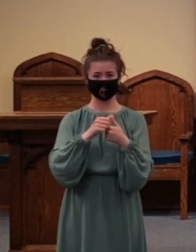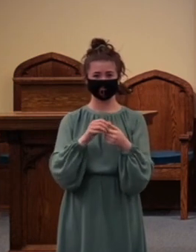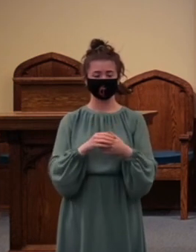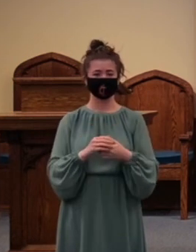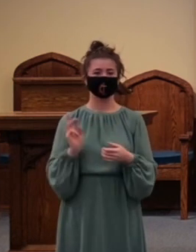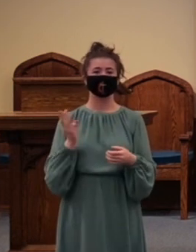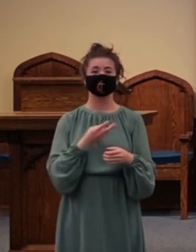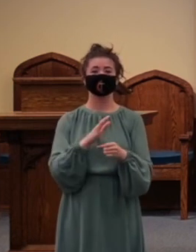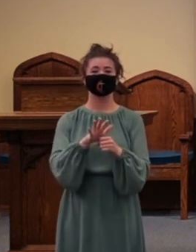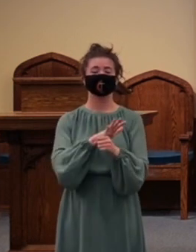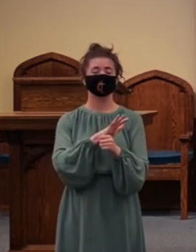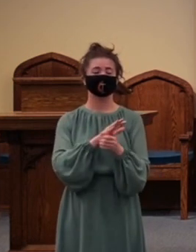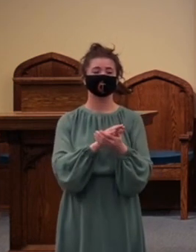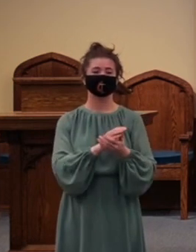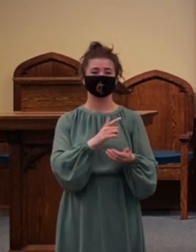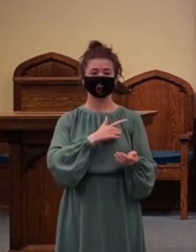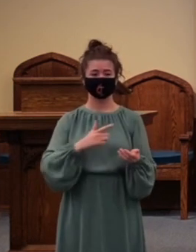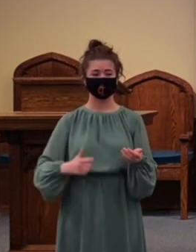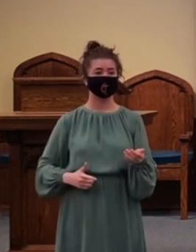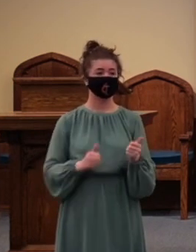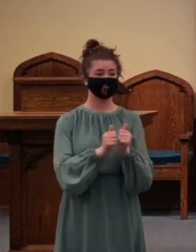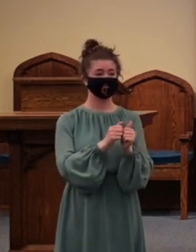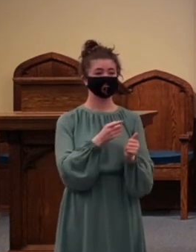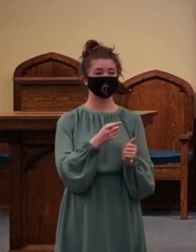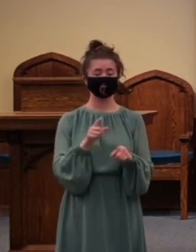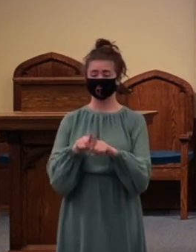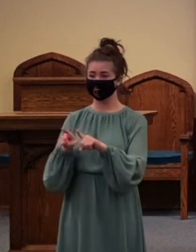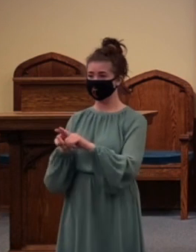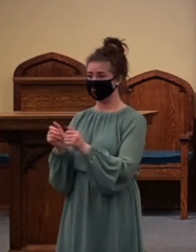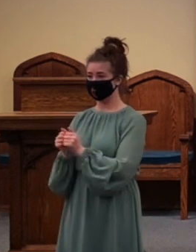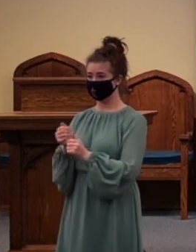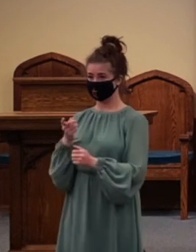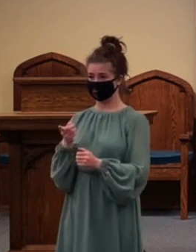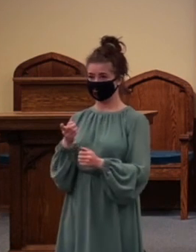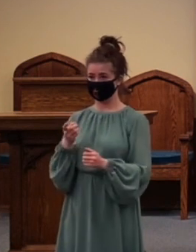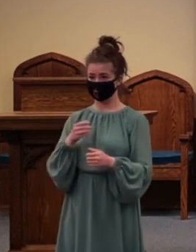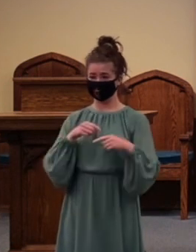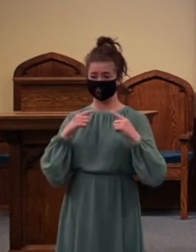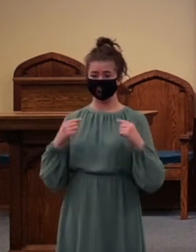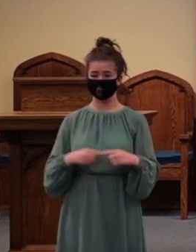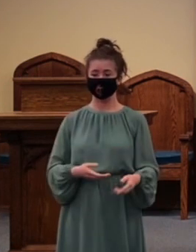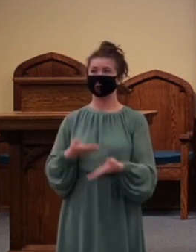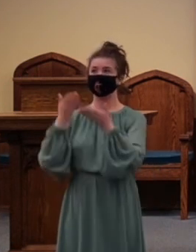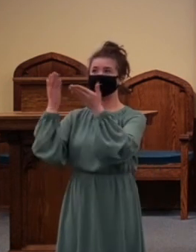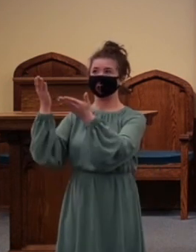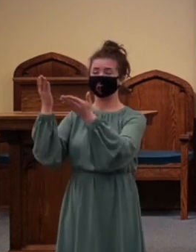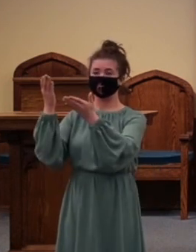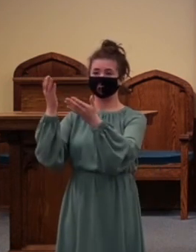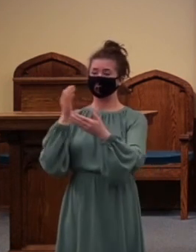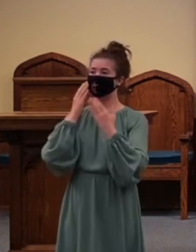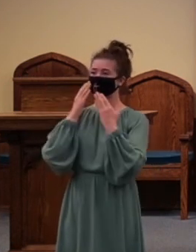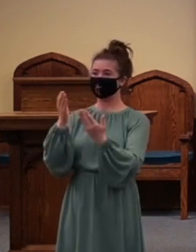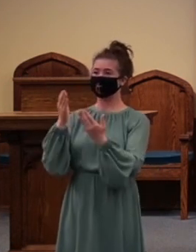The Lord be with you. And also with you. Lift up your hearts. We lift them up to the Lord. Let us give thanks to